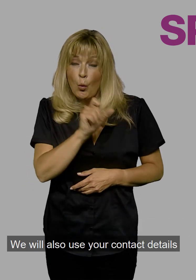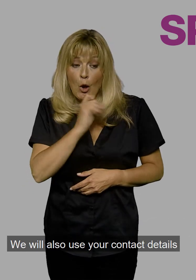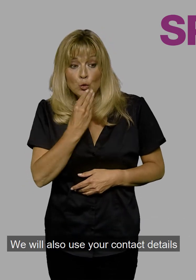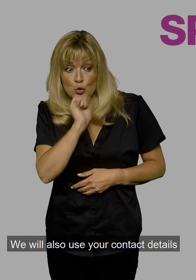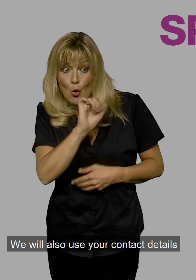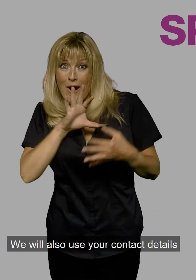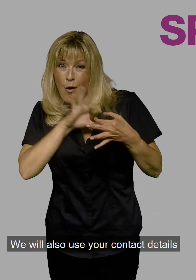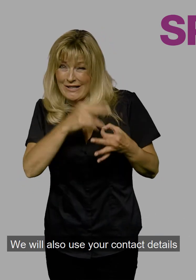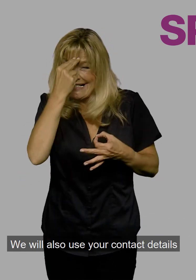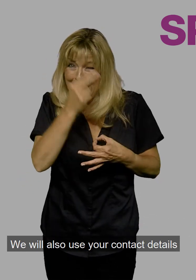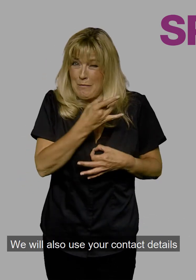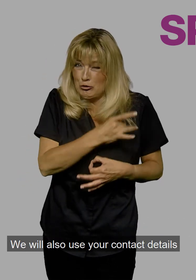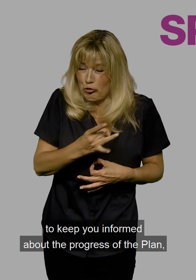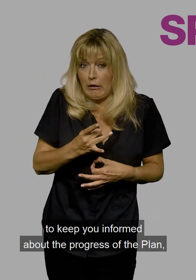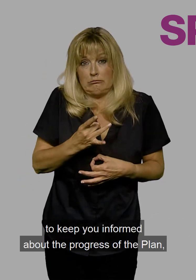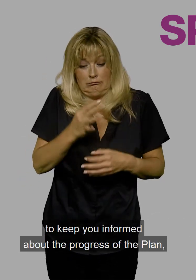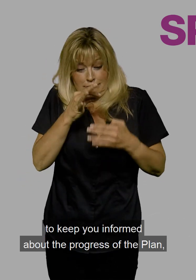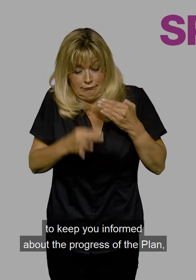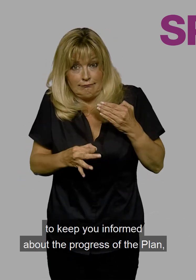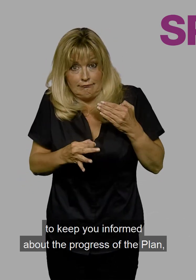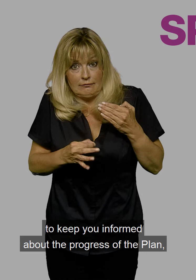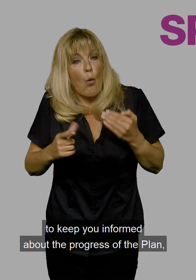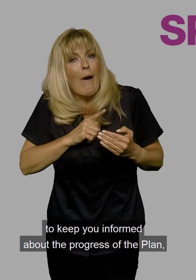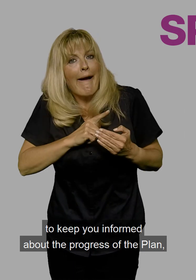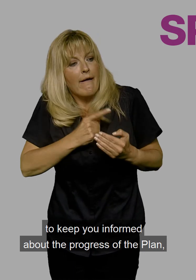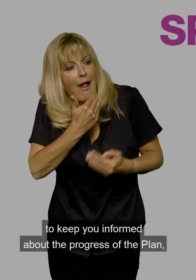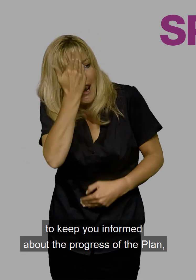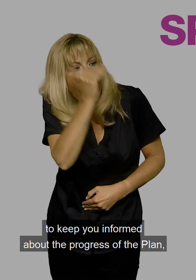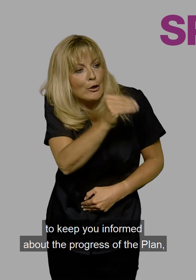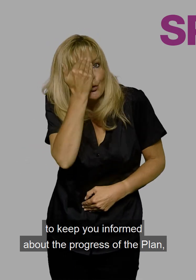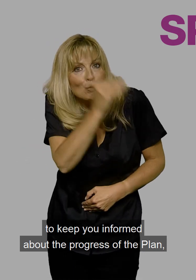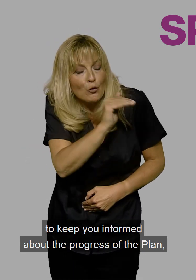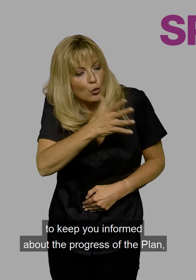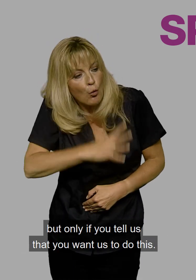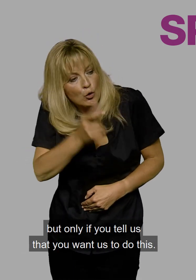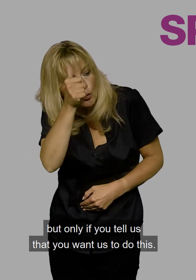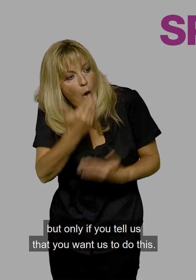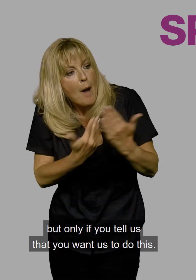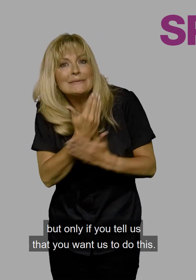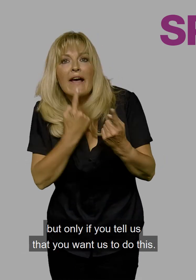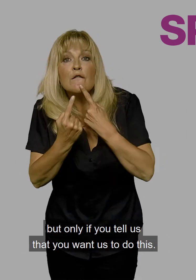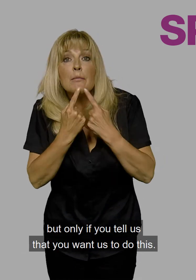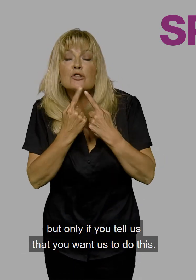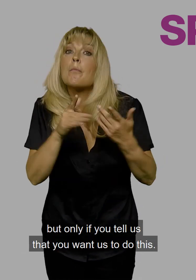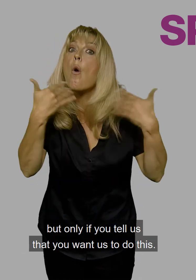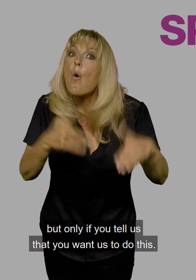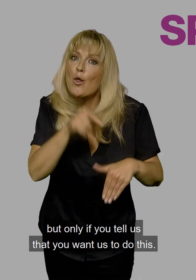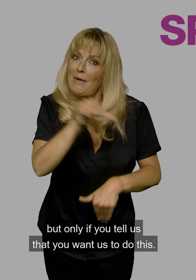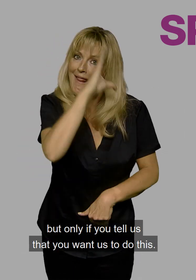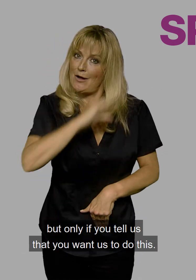will also use your contact details to keep you informed about the progress of the plan, but only if you tell us that you want us to do